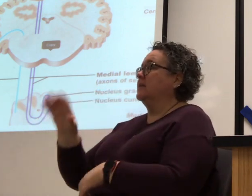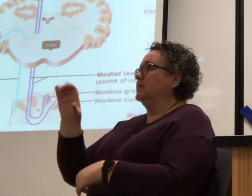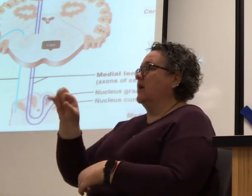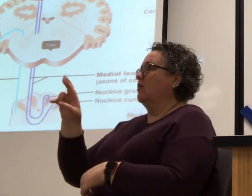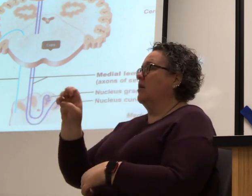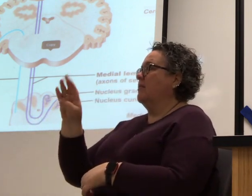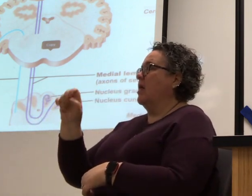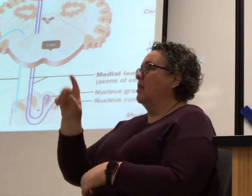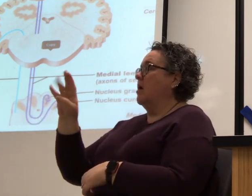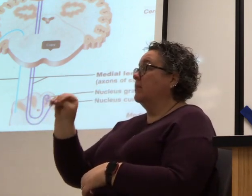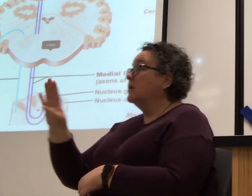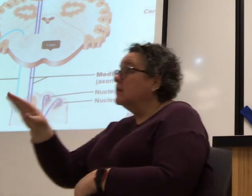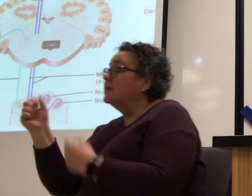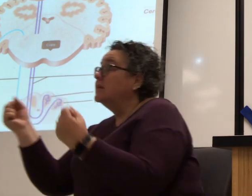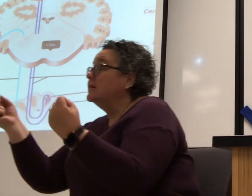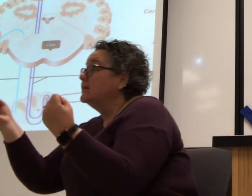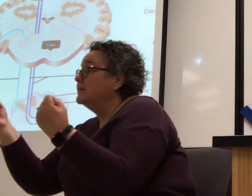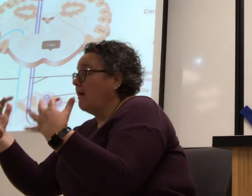Okay.